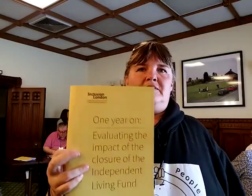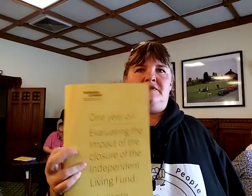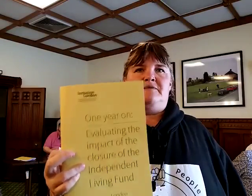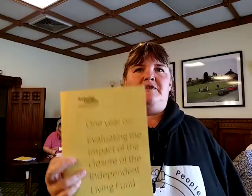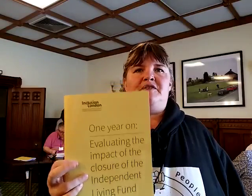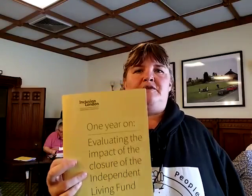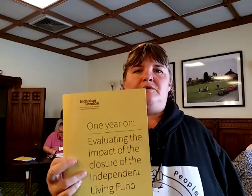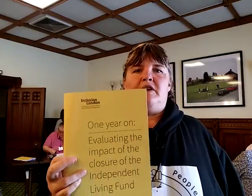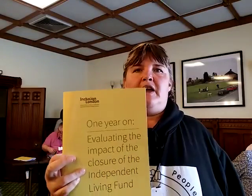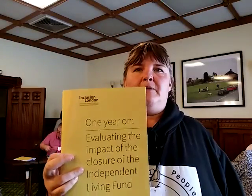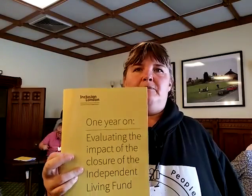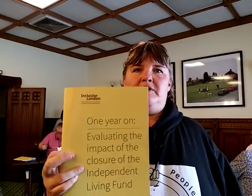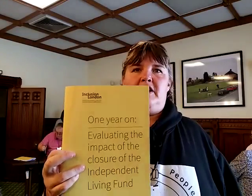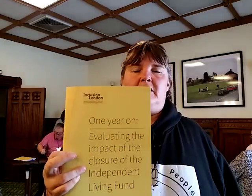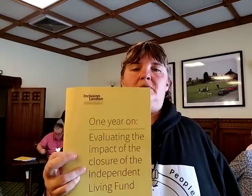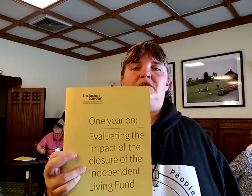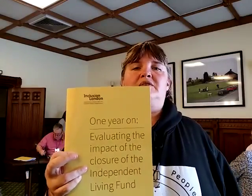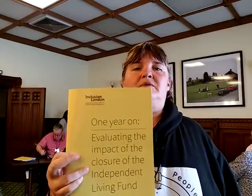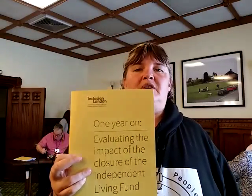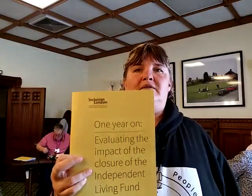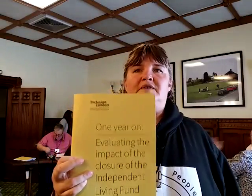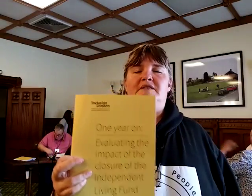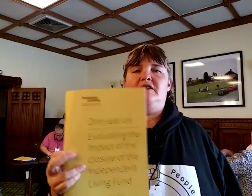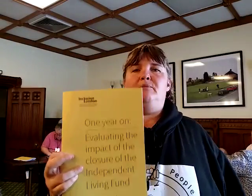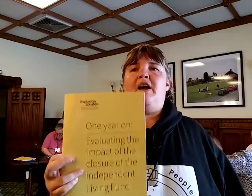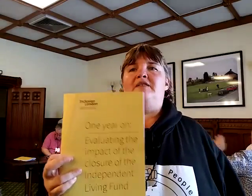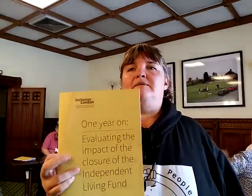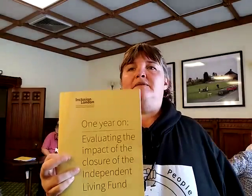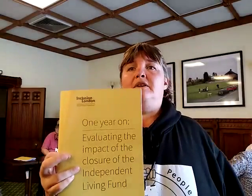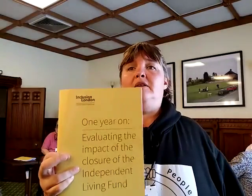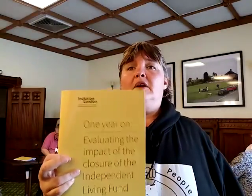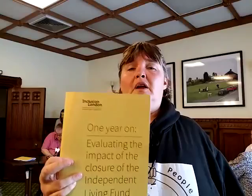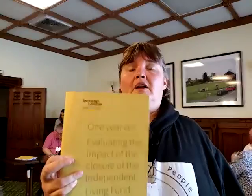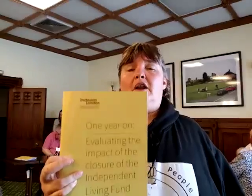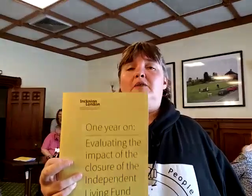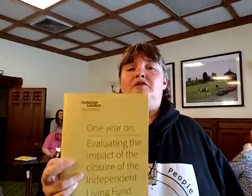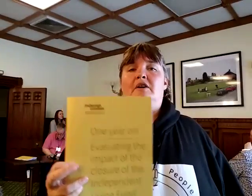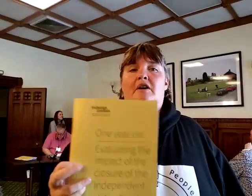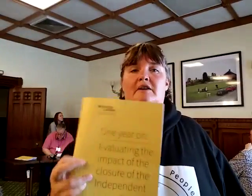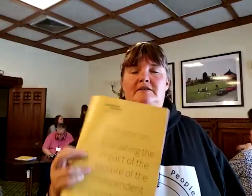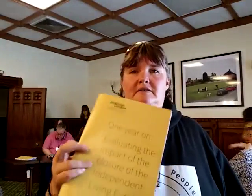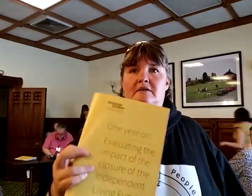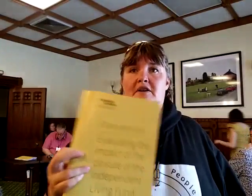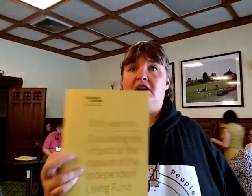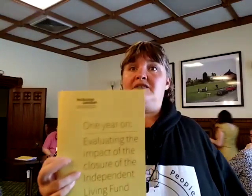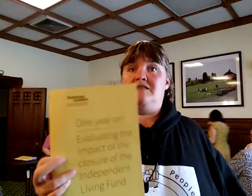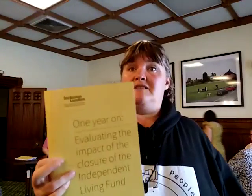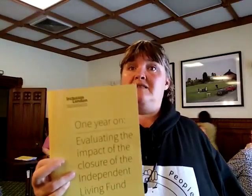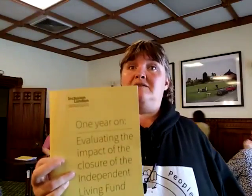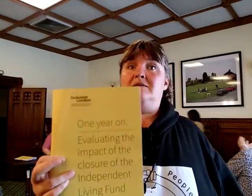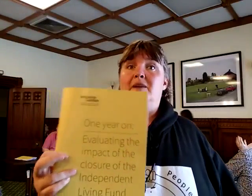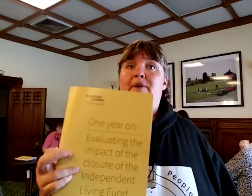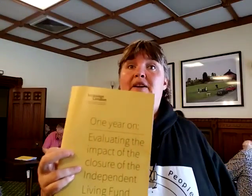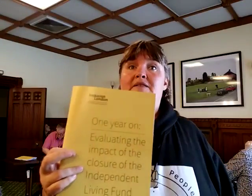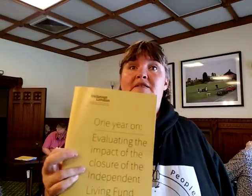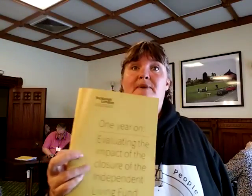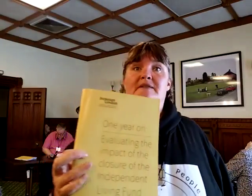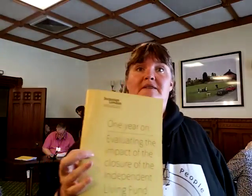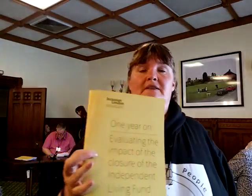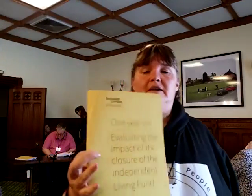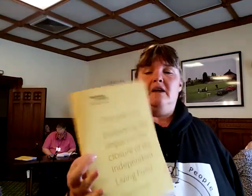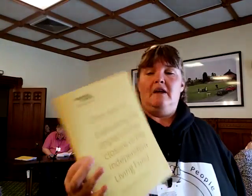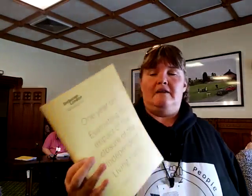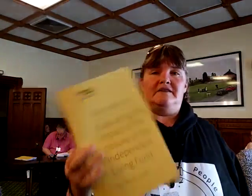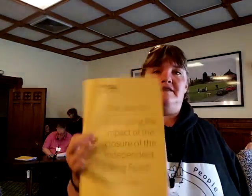reassessed for social care, with their local social services, the impact of the closure and the cuts to their social care